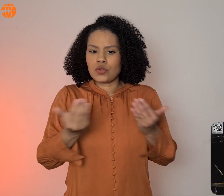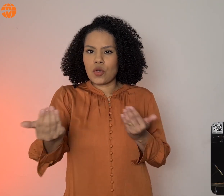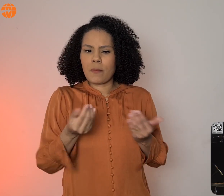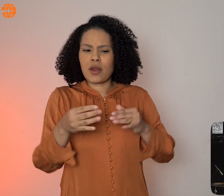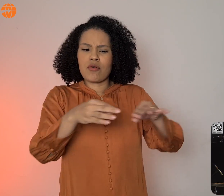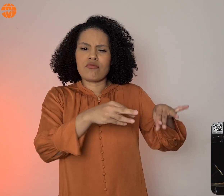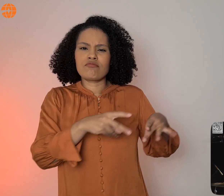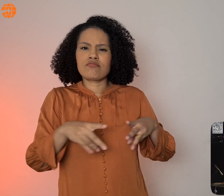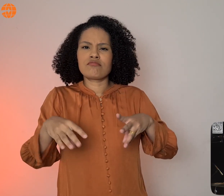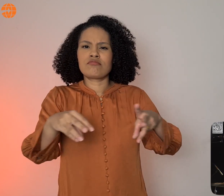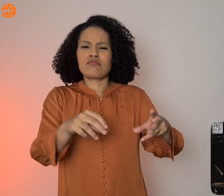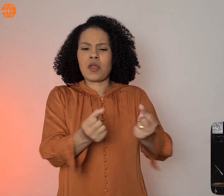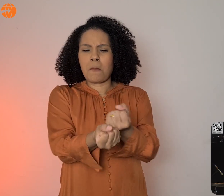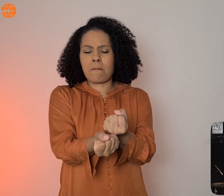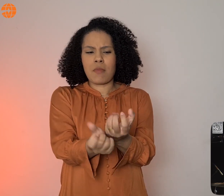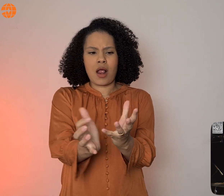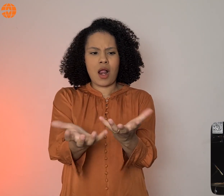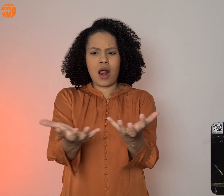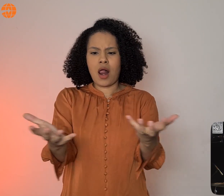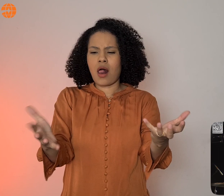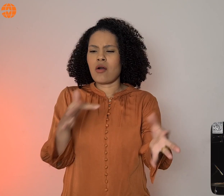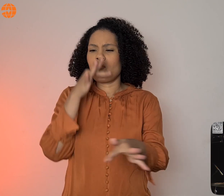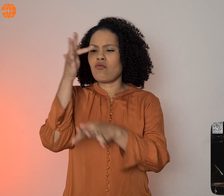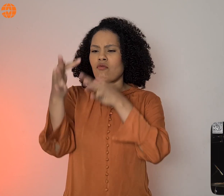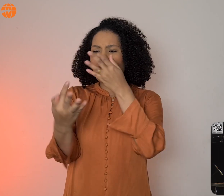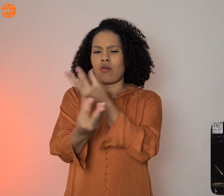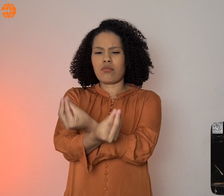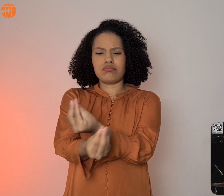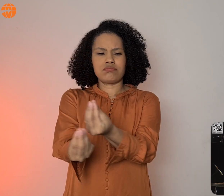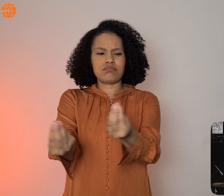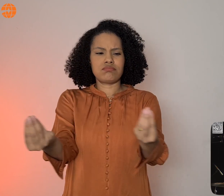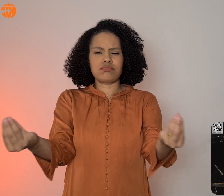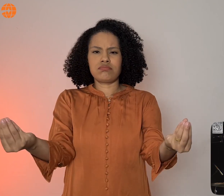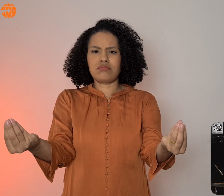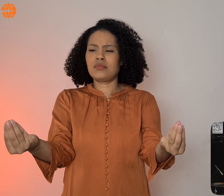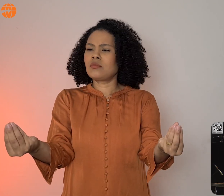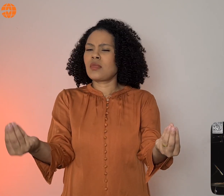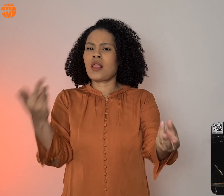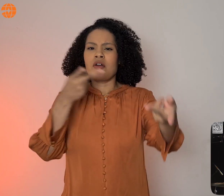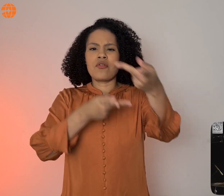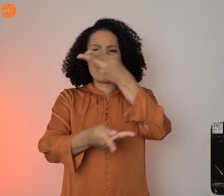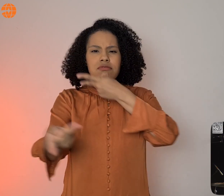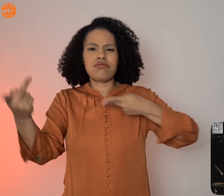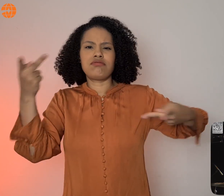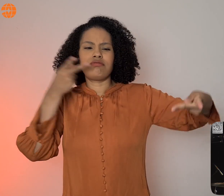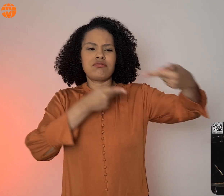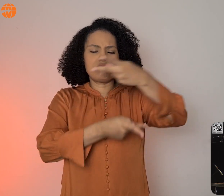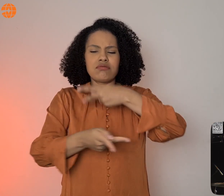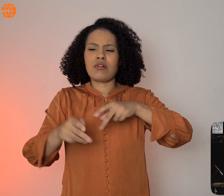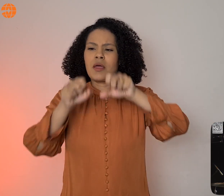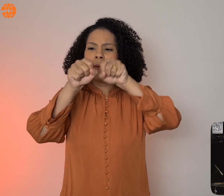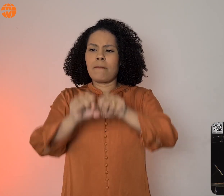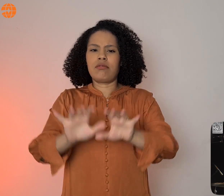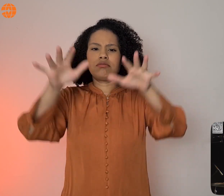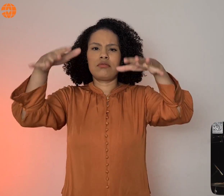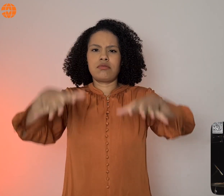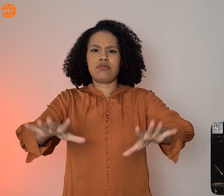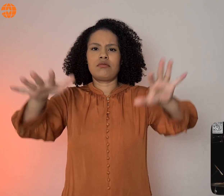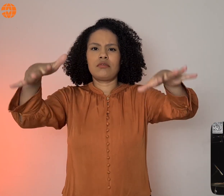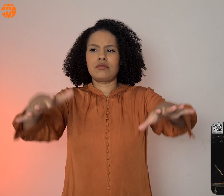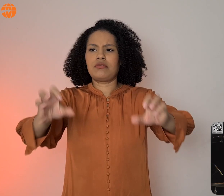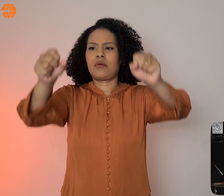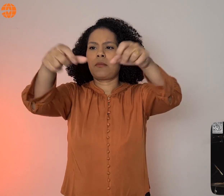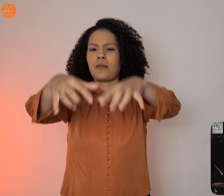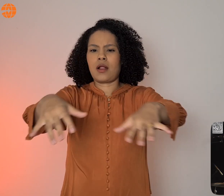somos pó. A vida do homem é semelhante à relva. Ele floresce como a flor do campo que se vai quando sopra o vento e ninguém mais sabe o lugar que ela We ocupava. are